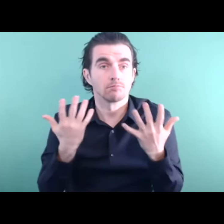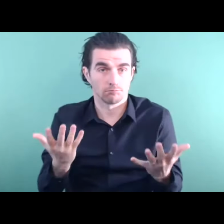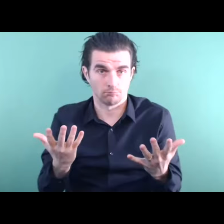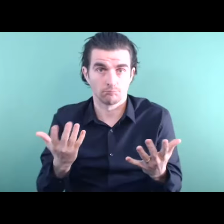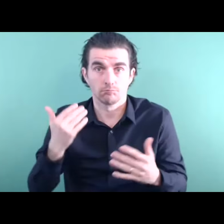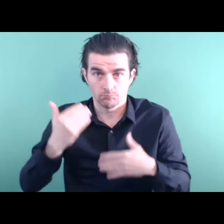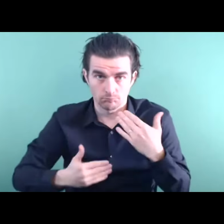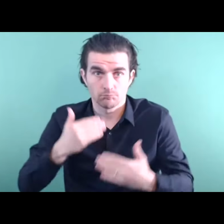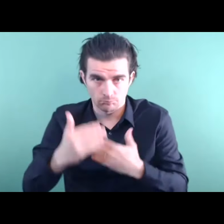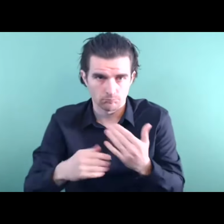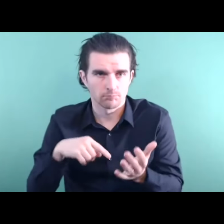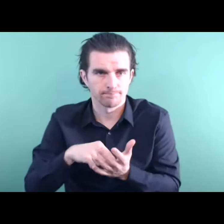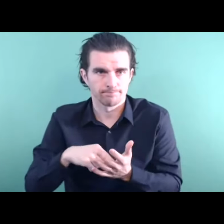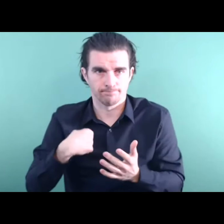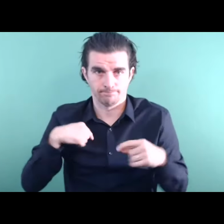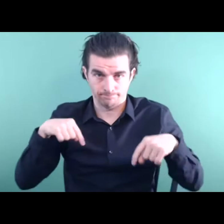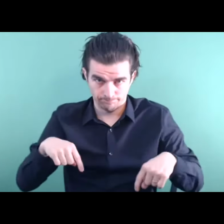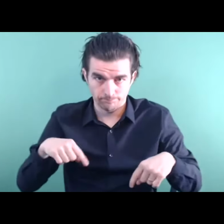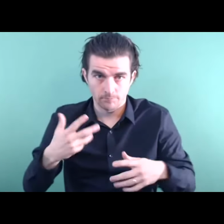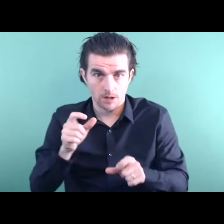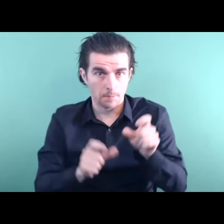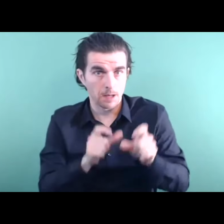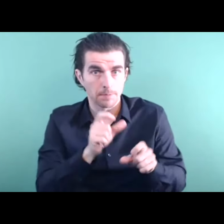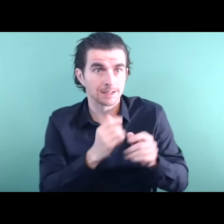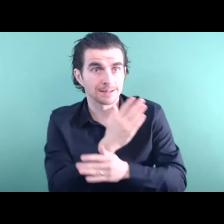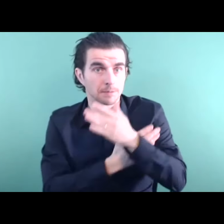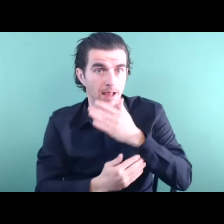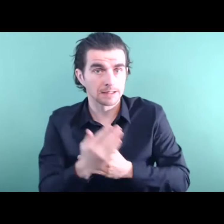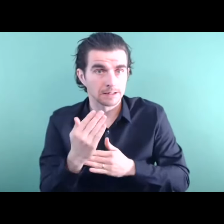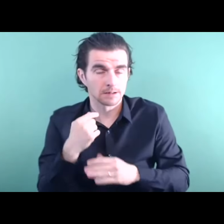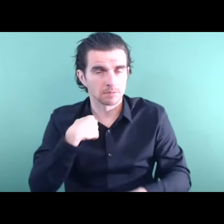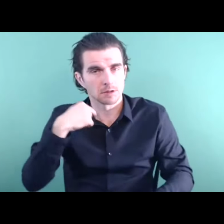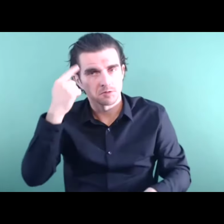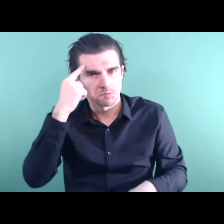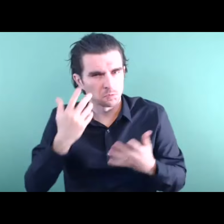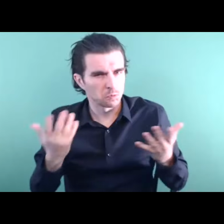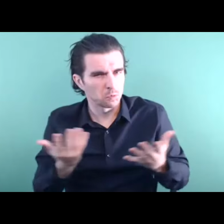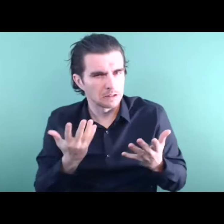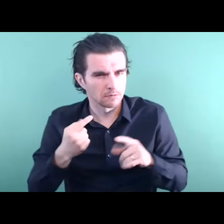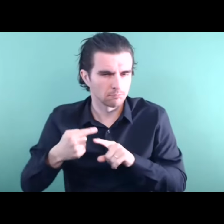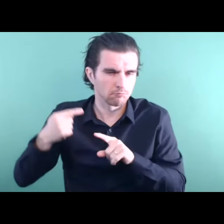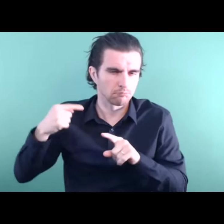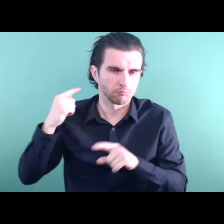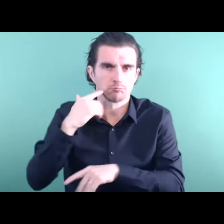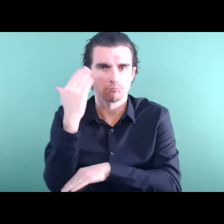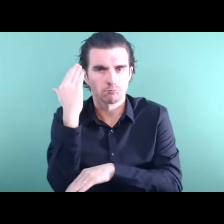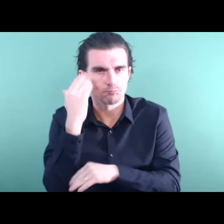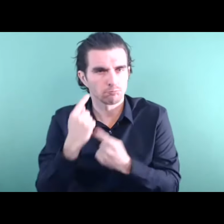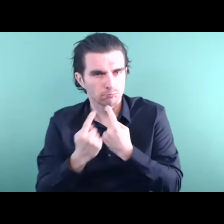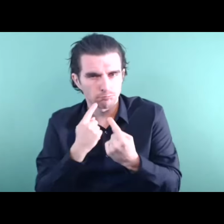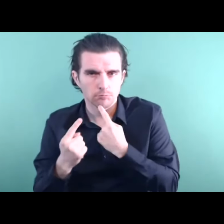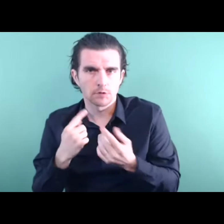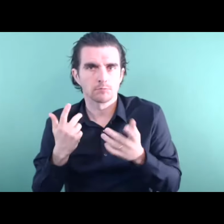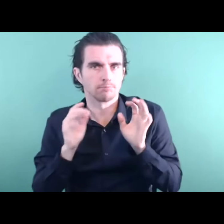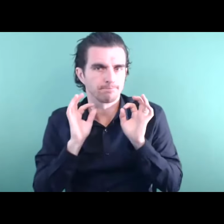quantifying evidence and qualitative evidence. Indeed, in the semester, we worked very, very much with data,